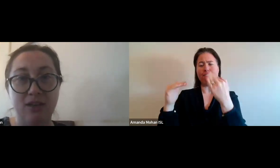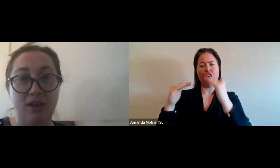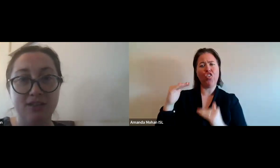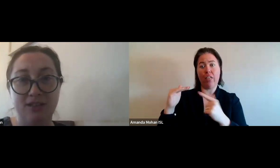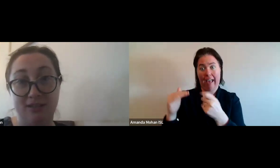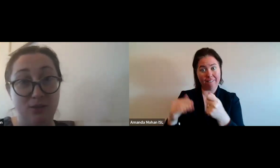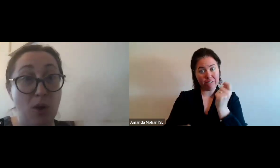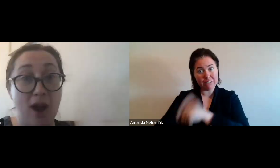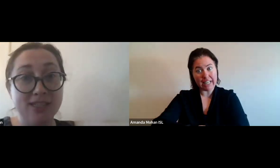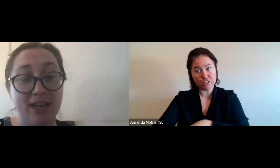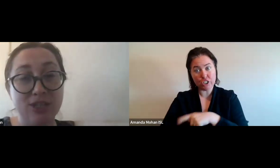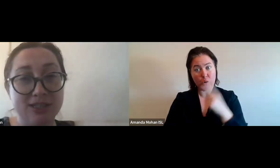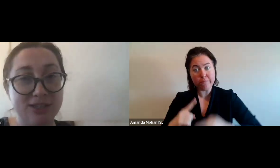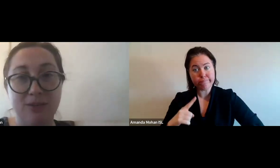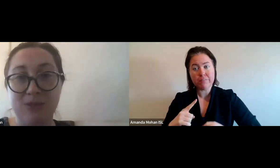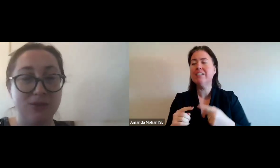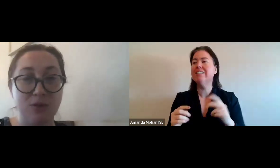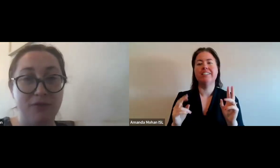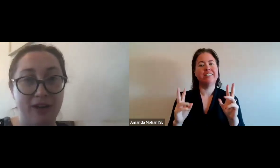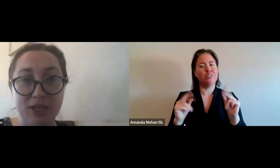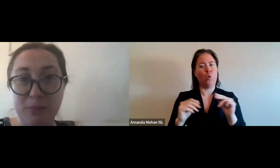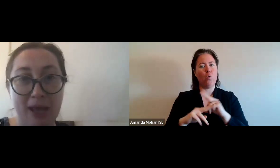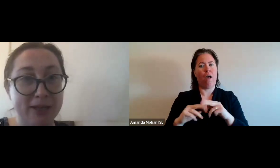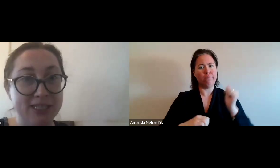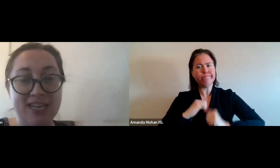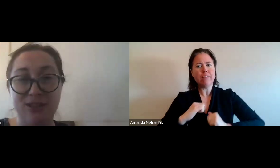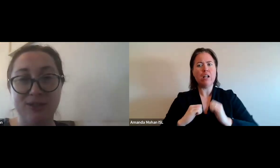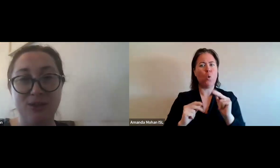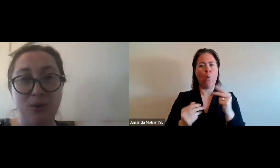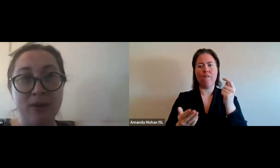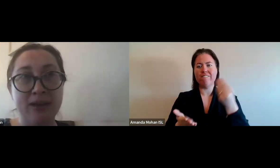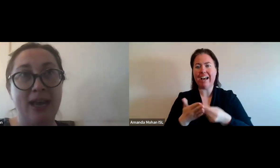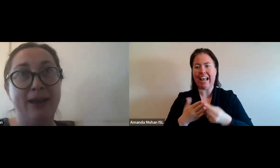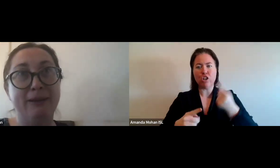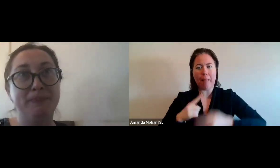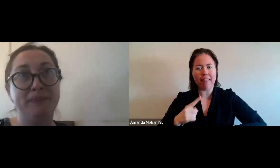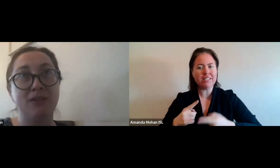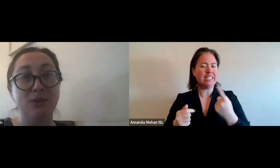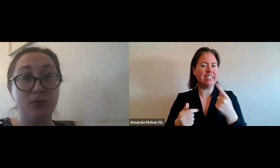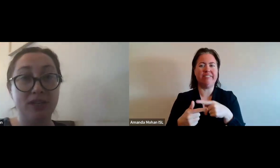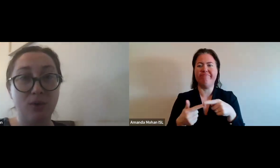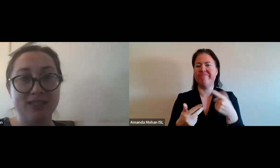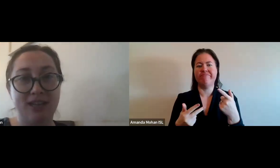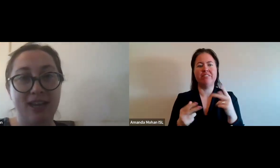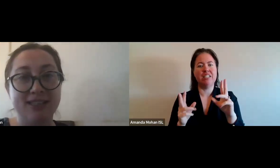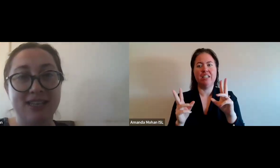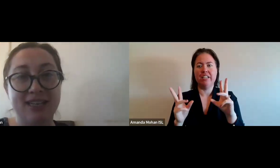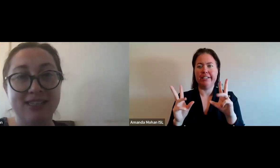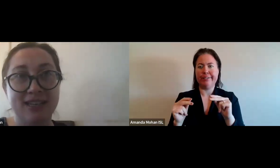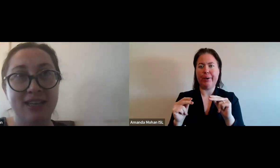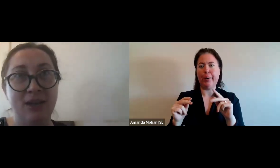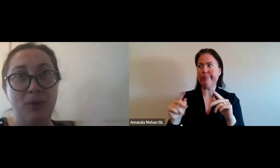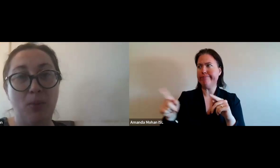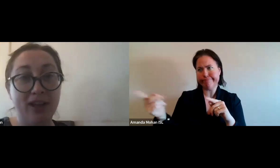is no hard sanctions in terms of there's no financial penalty, there's no recourse, I